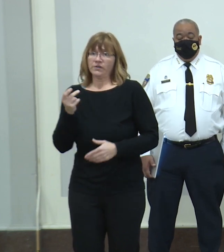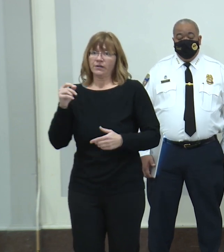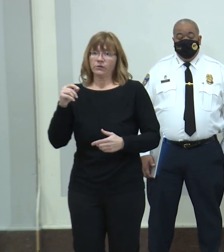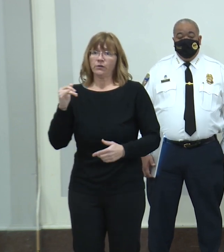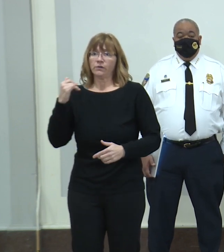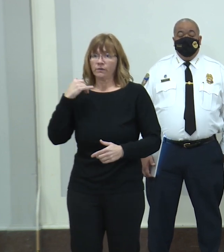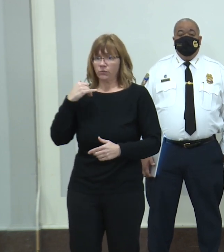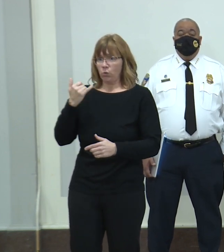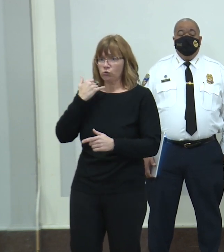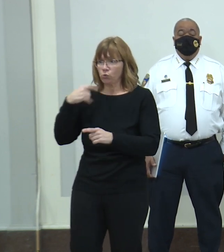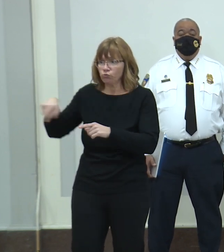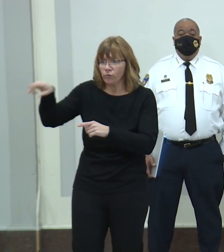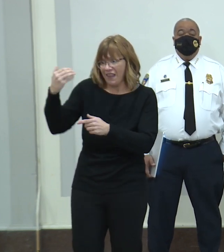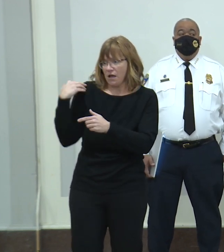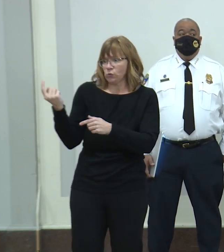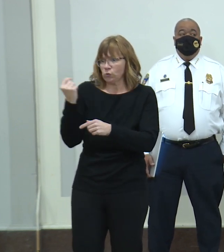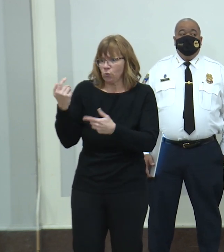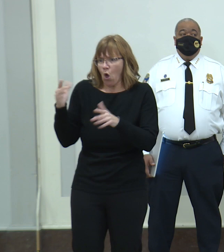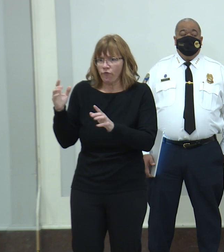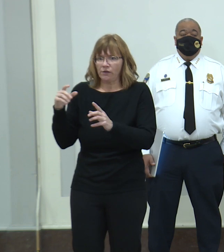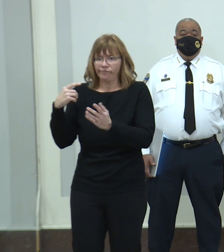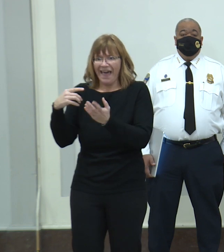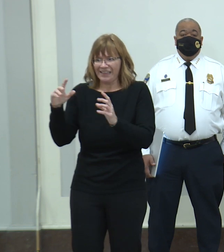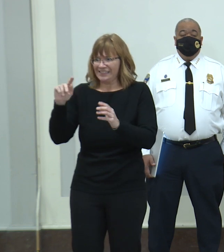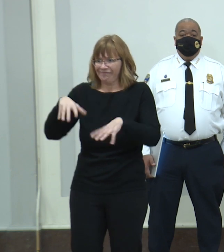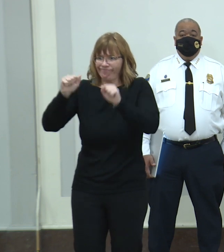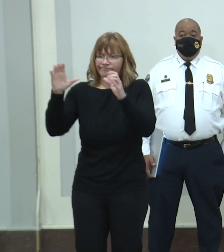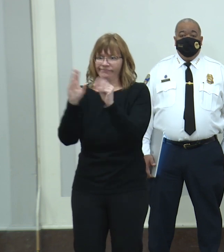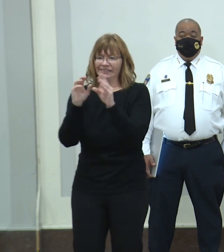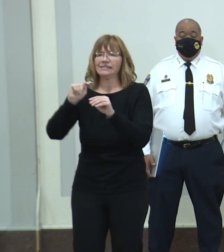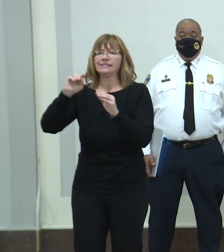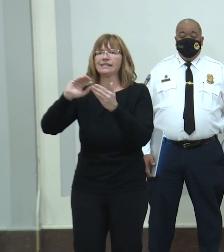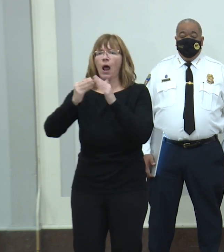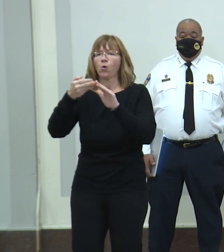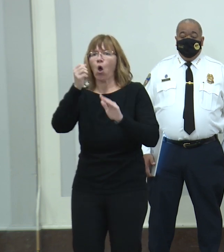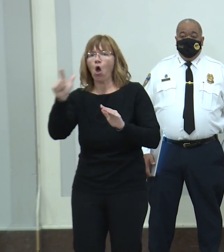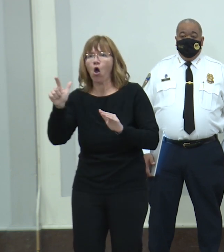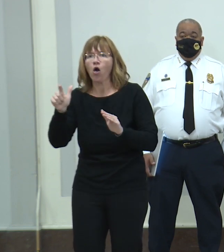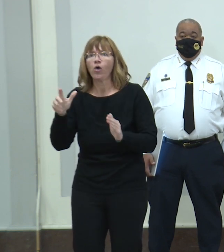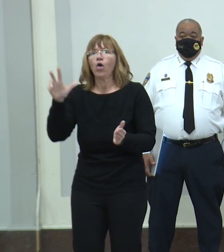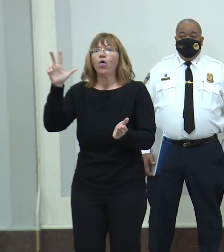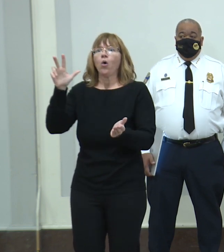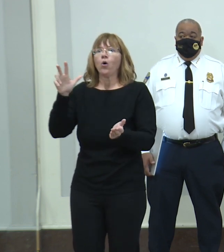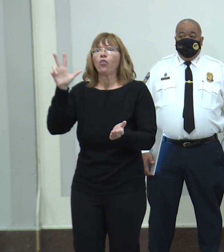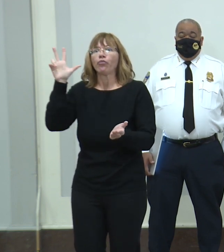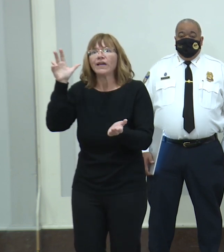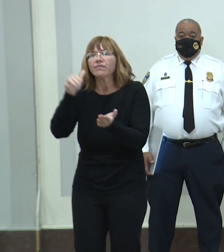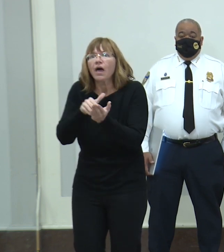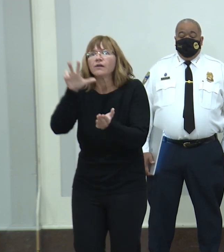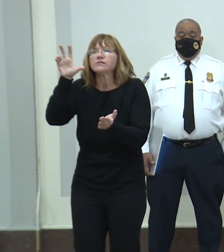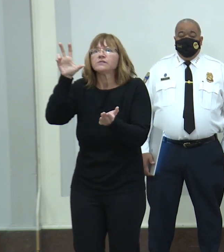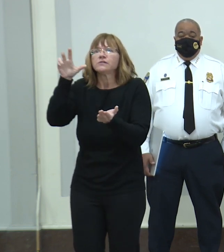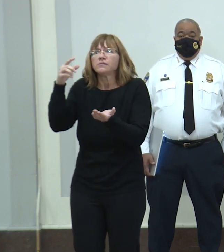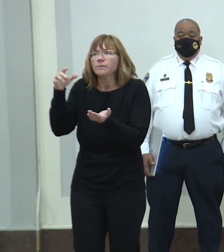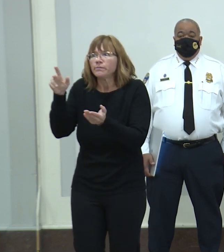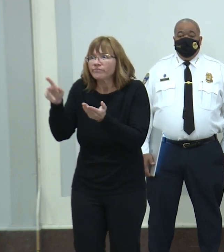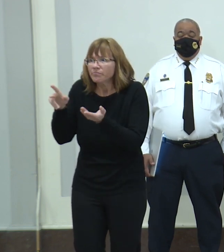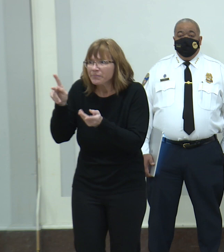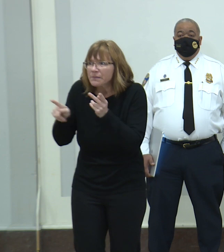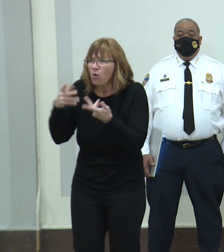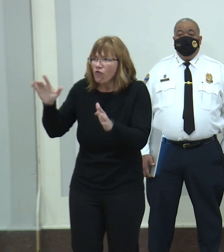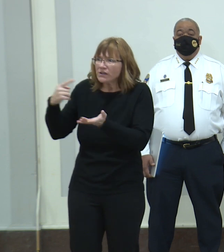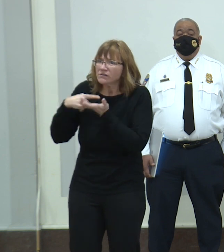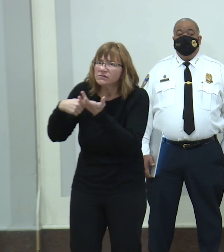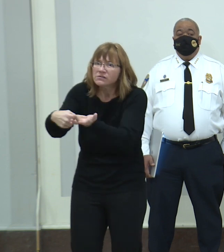older adults and answered questions about how to access appointments and everything else around the COVID-19 vaccine. What